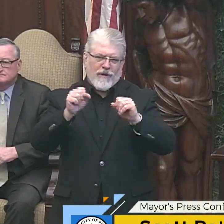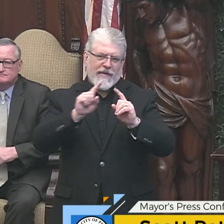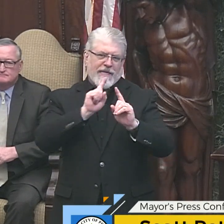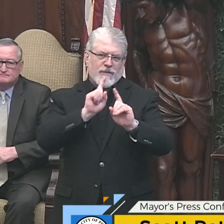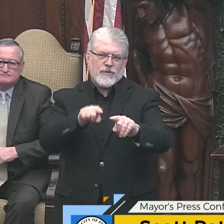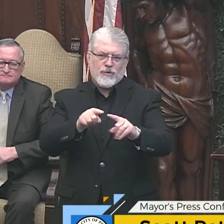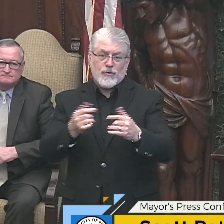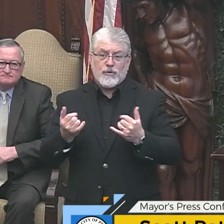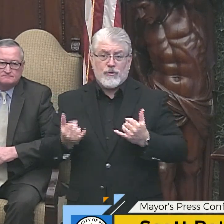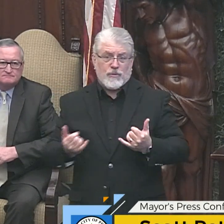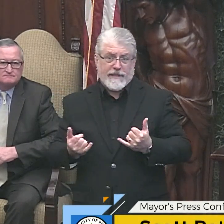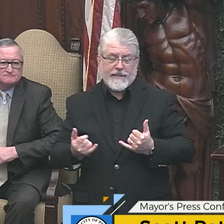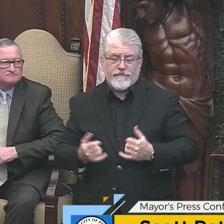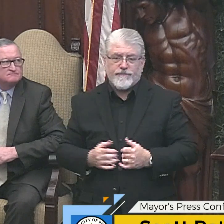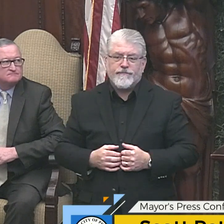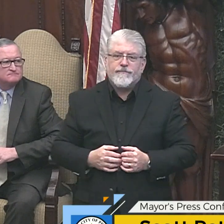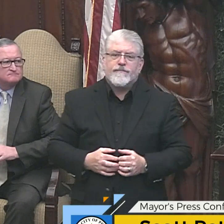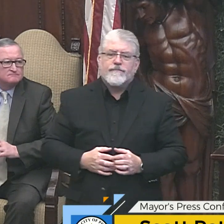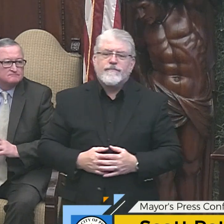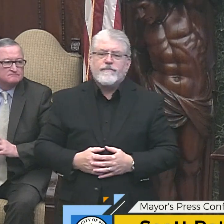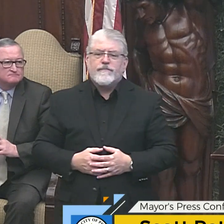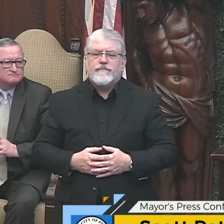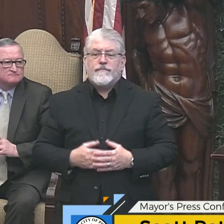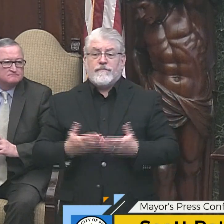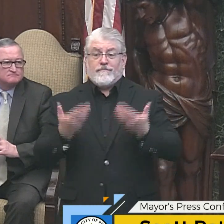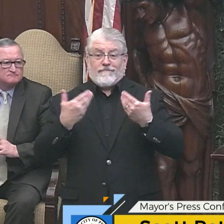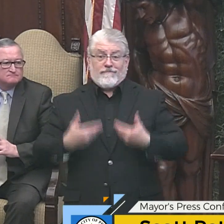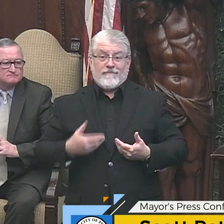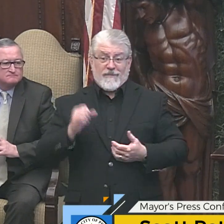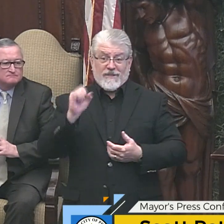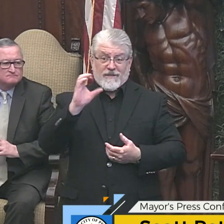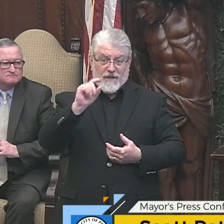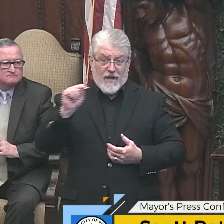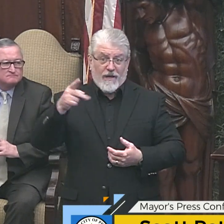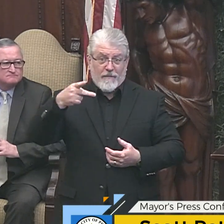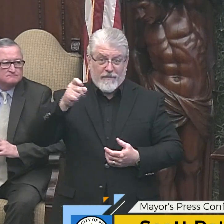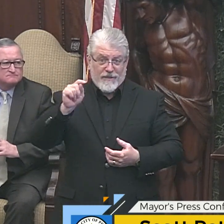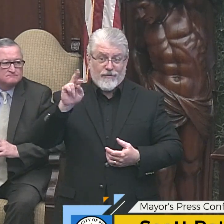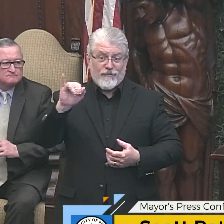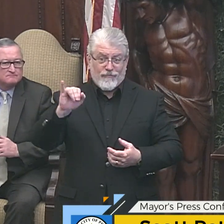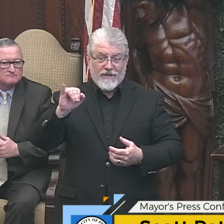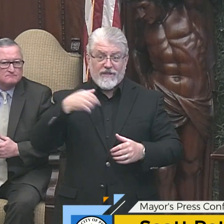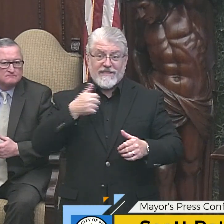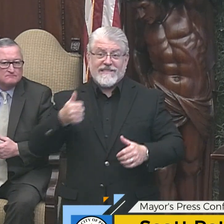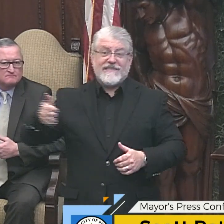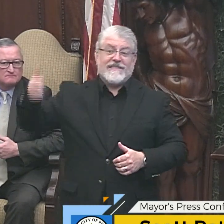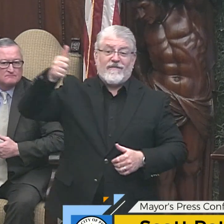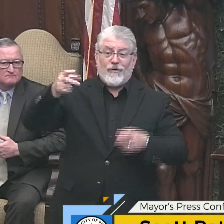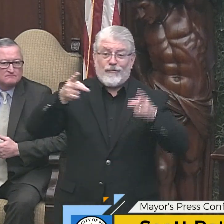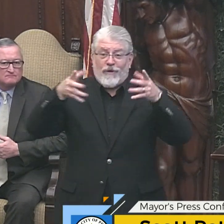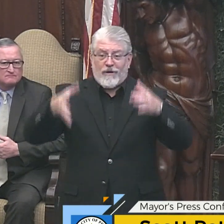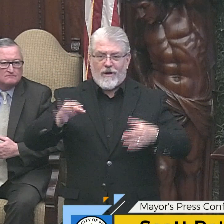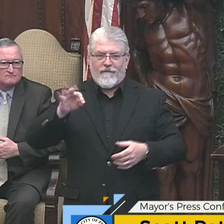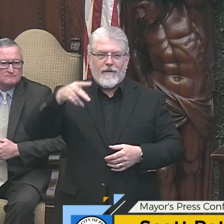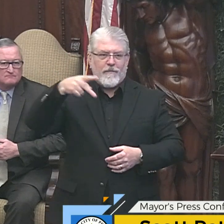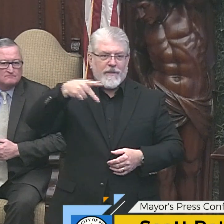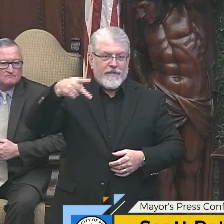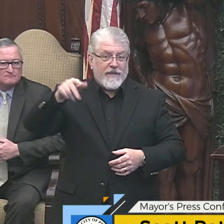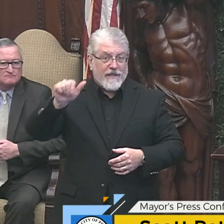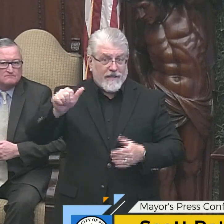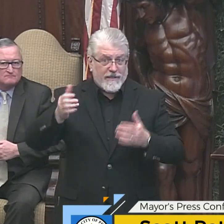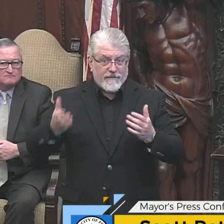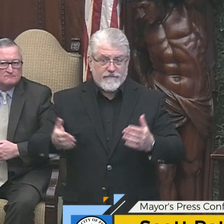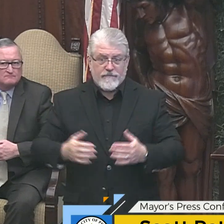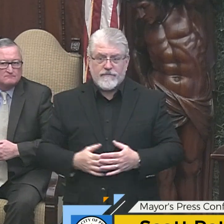this crisis. I'm Scott Petrie. I'm the Executive Director of the Philadelphia Parking Authority. We're passing out a detailed